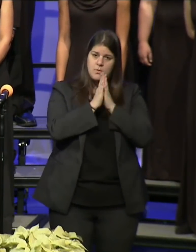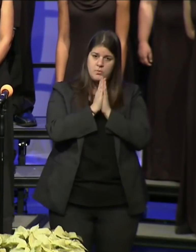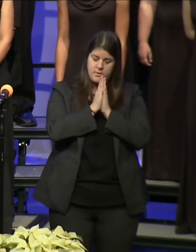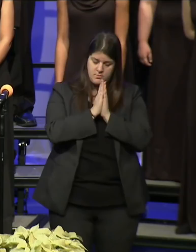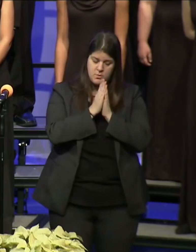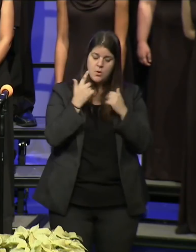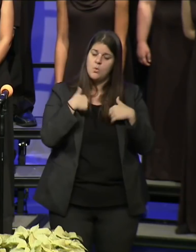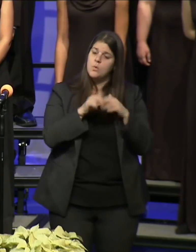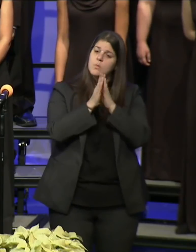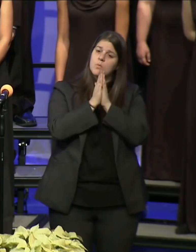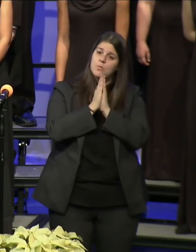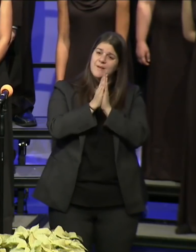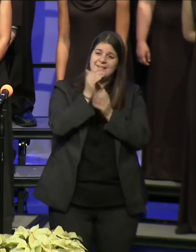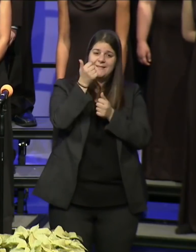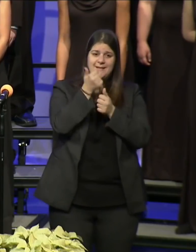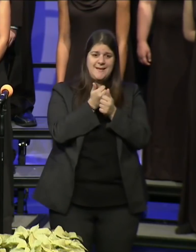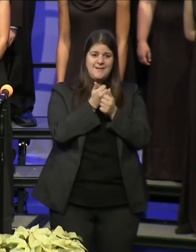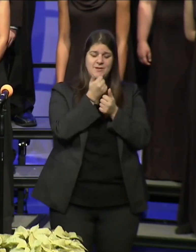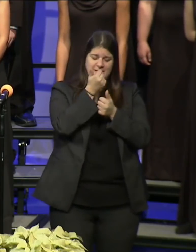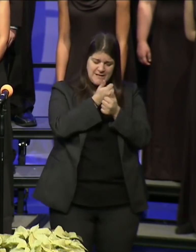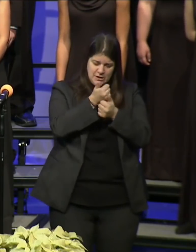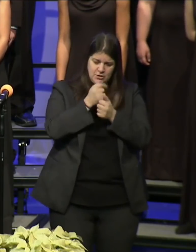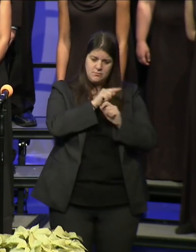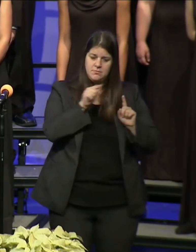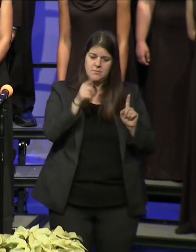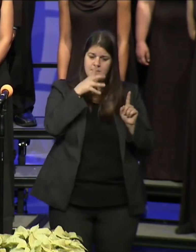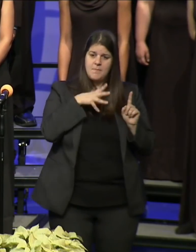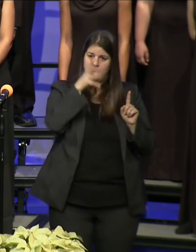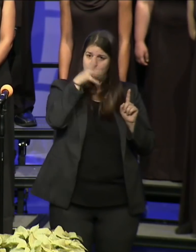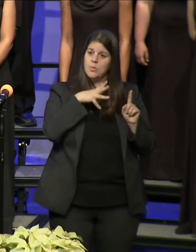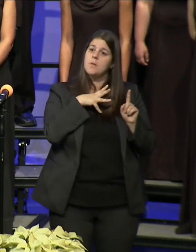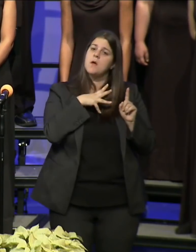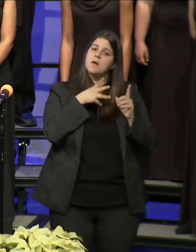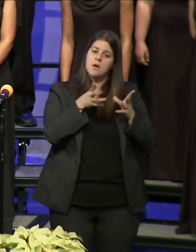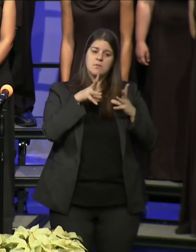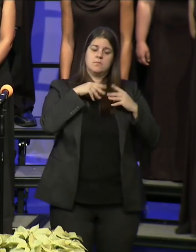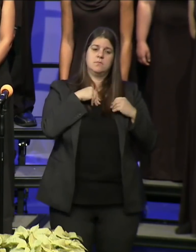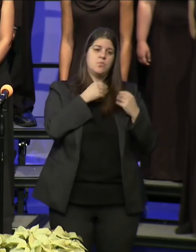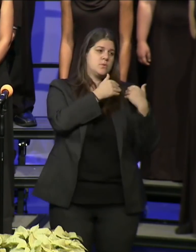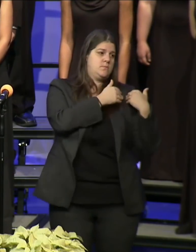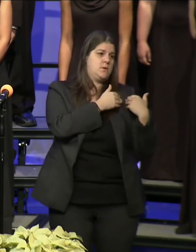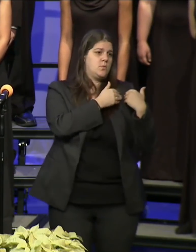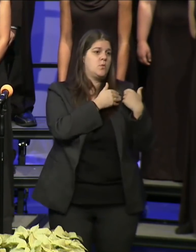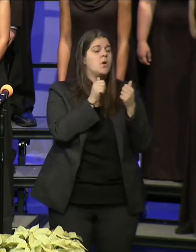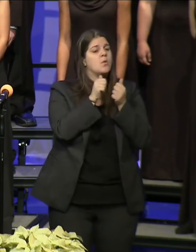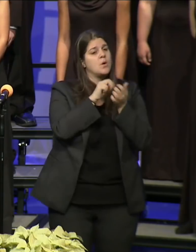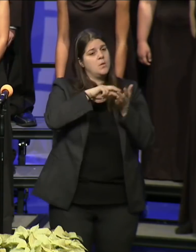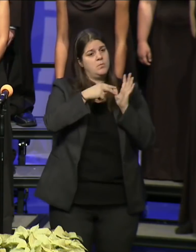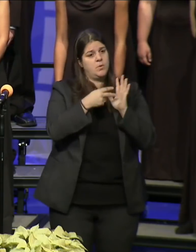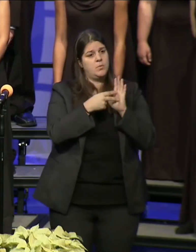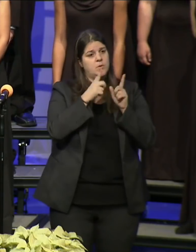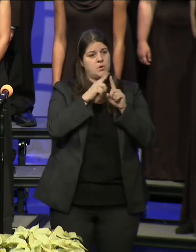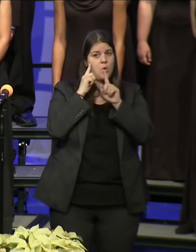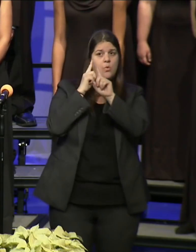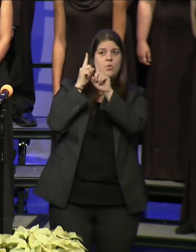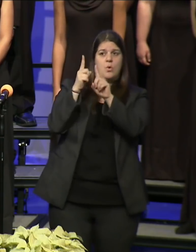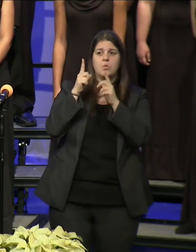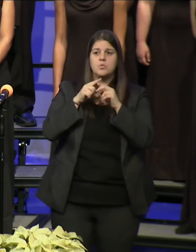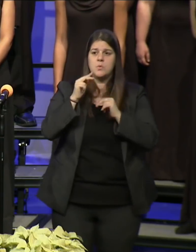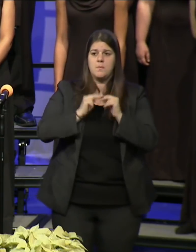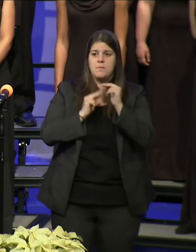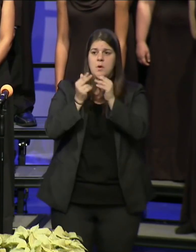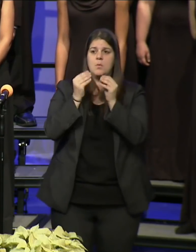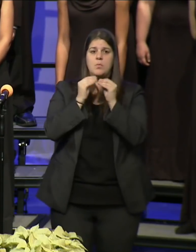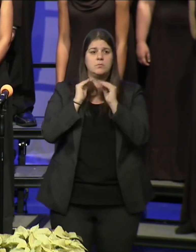that each of these men and women embrace this power and responsibility with the purpose of building an ever